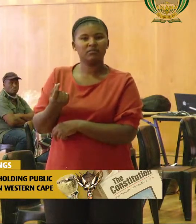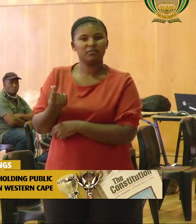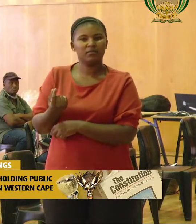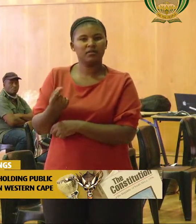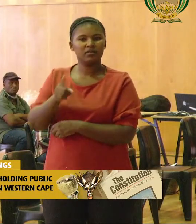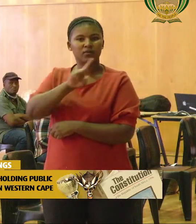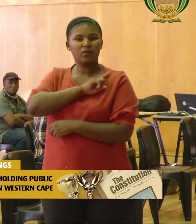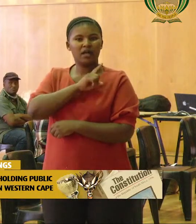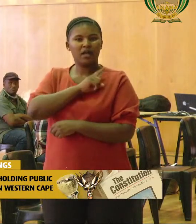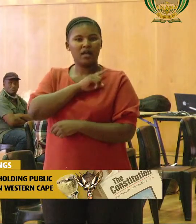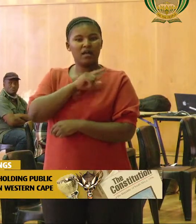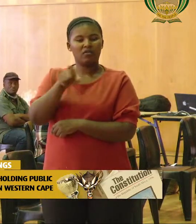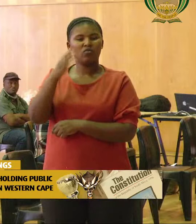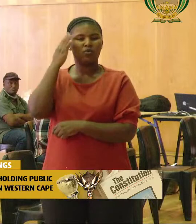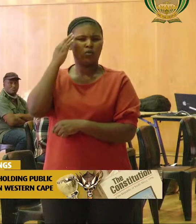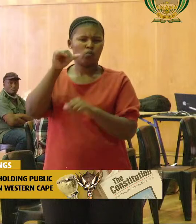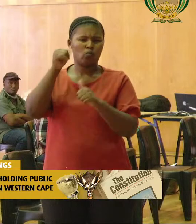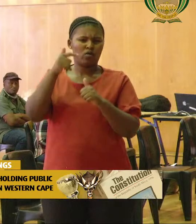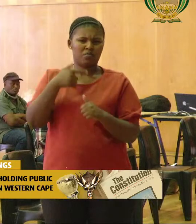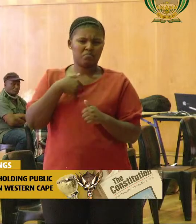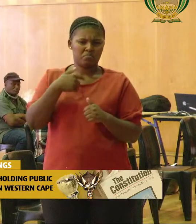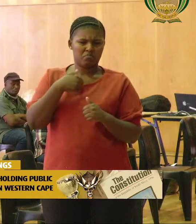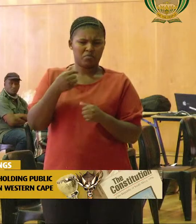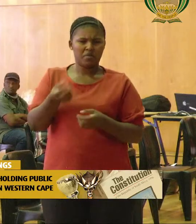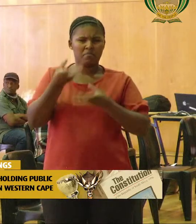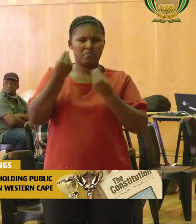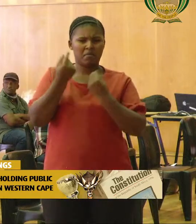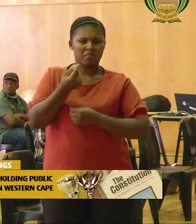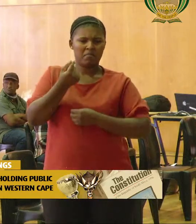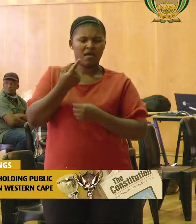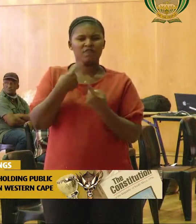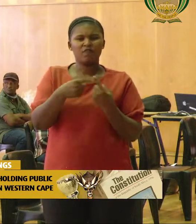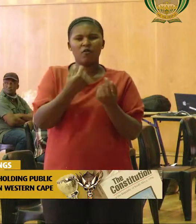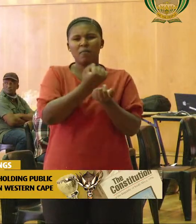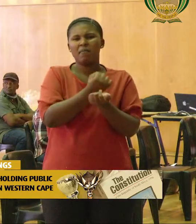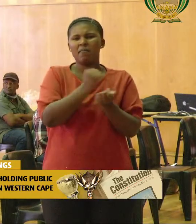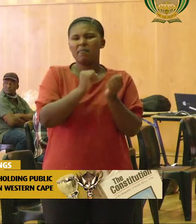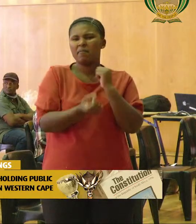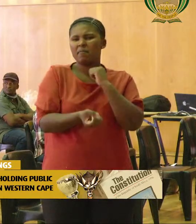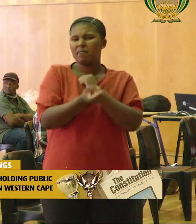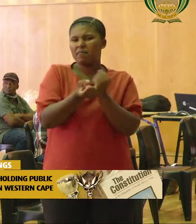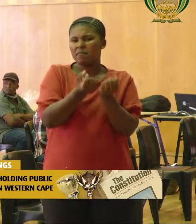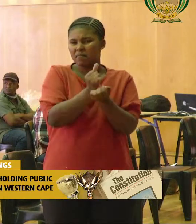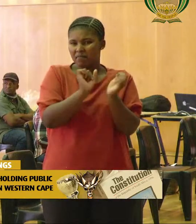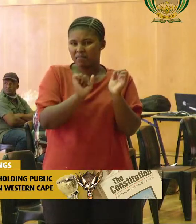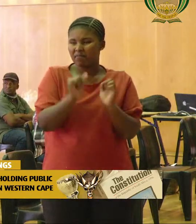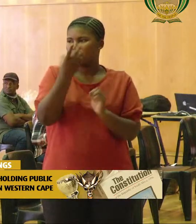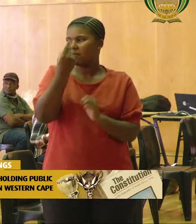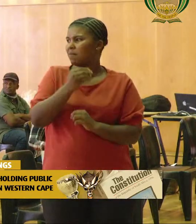uyi-beneficiary ye-apartheid zikhona ezimali zokumsupport bamakenza i-campaign.